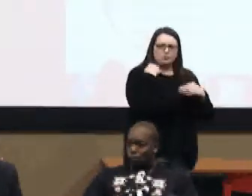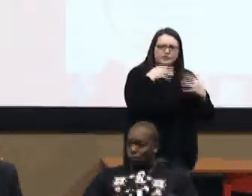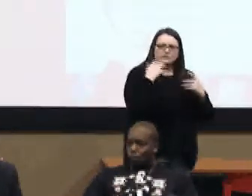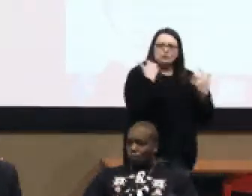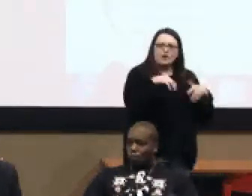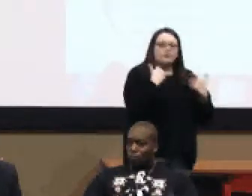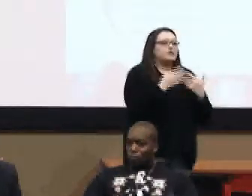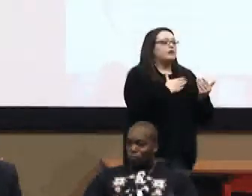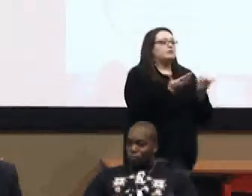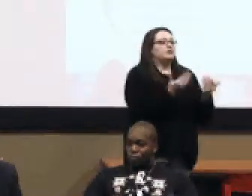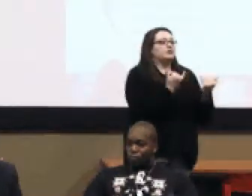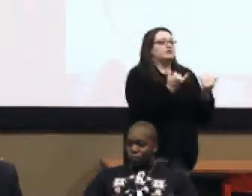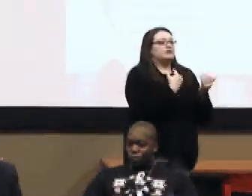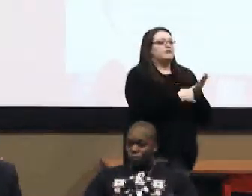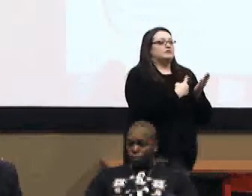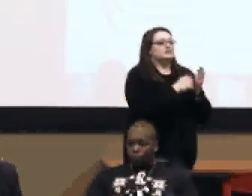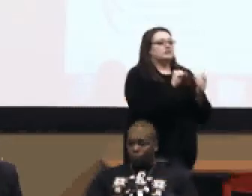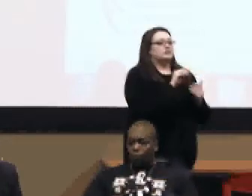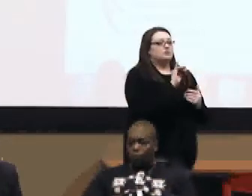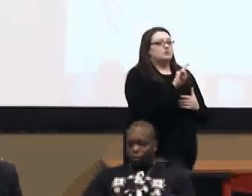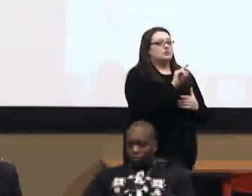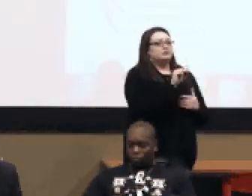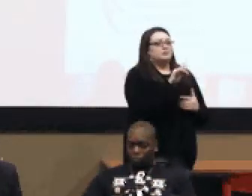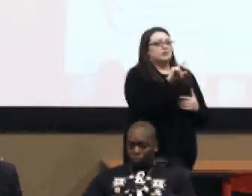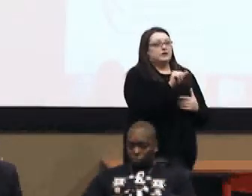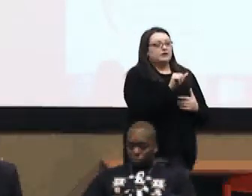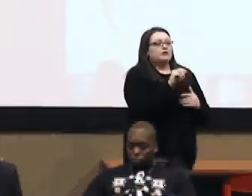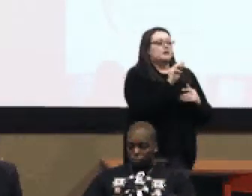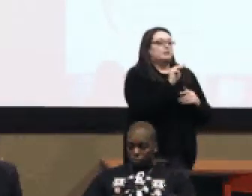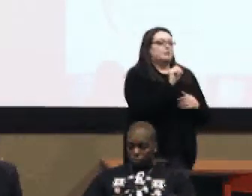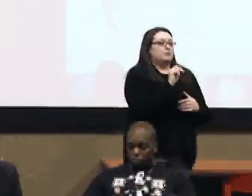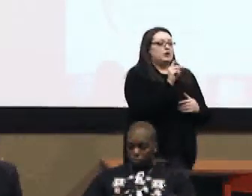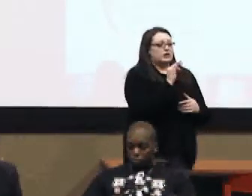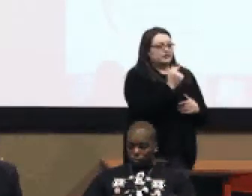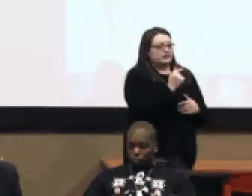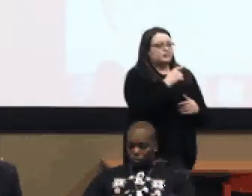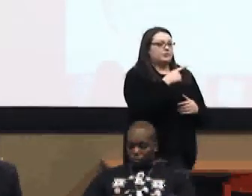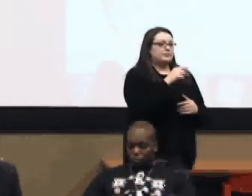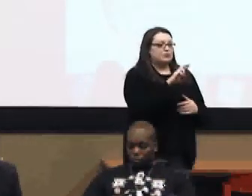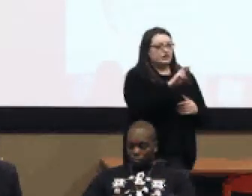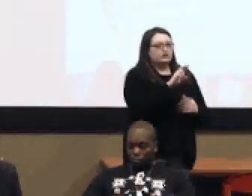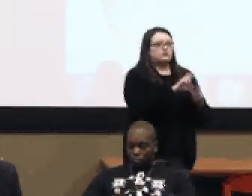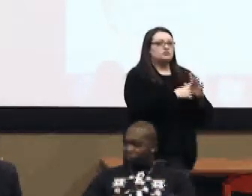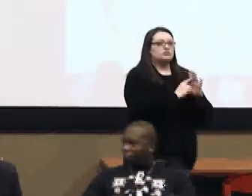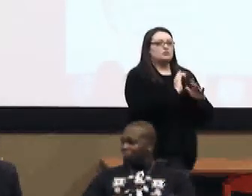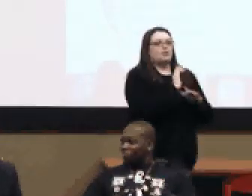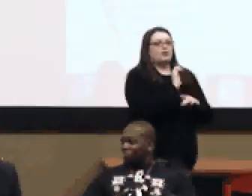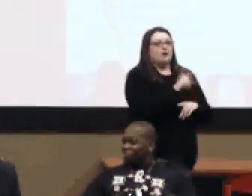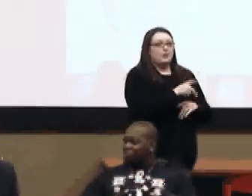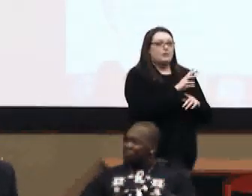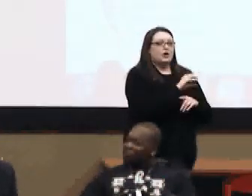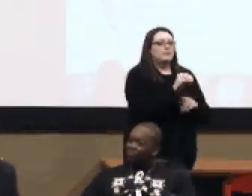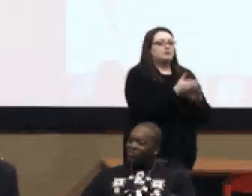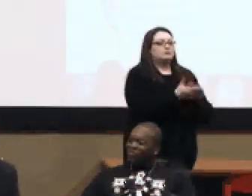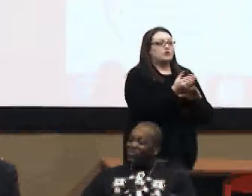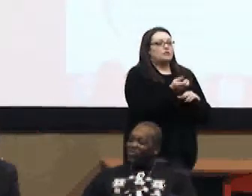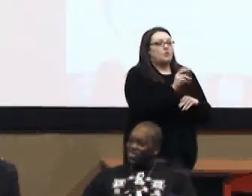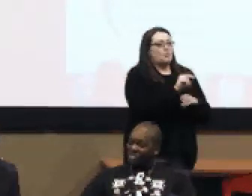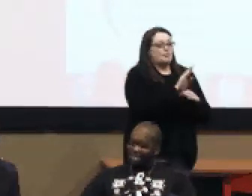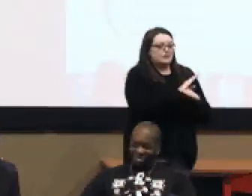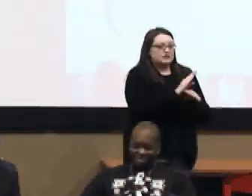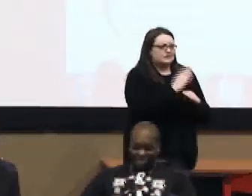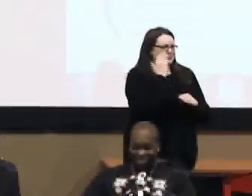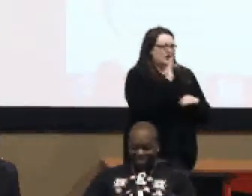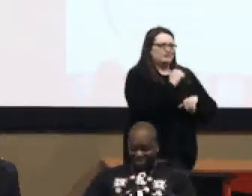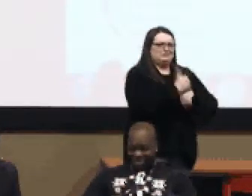So we're here today to talk about social media, here to talk about marketing, here to talk about public relations, here to talk about startups, here to talk about running your own business, here to talk about why would you do